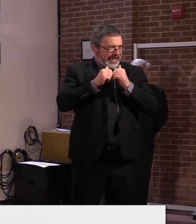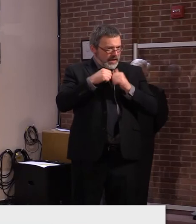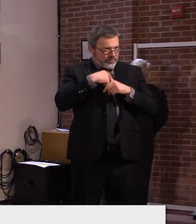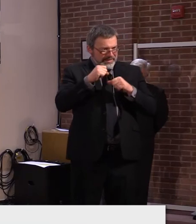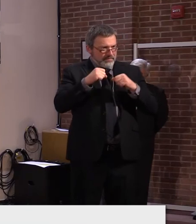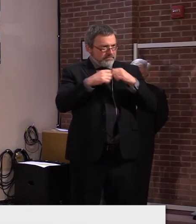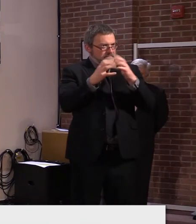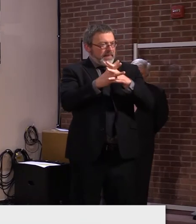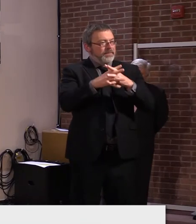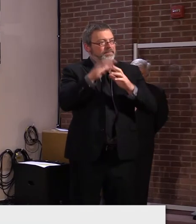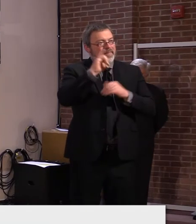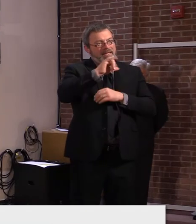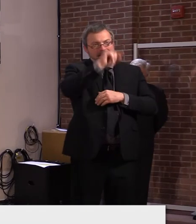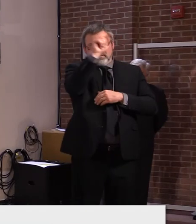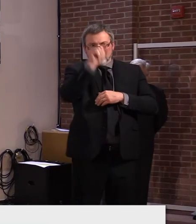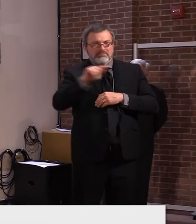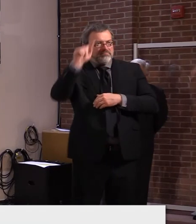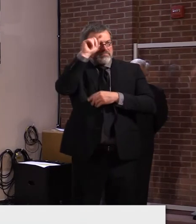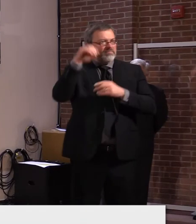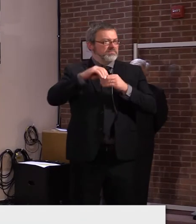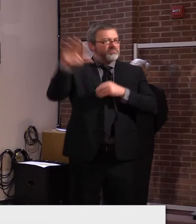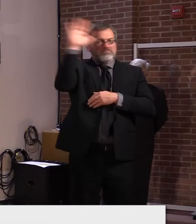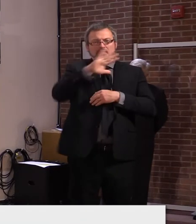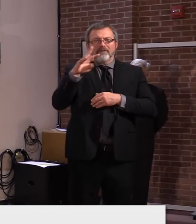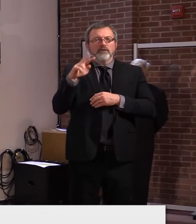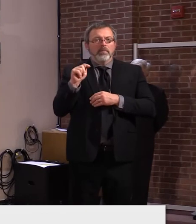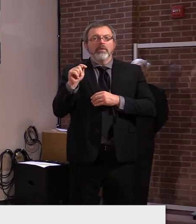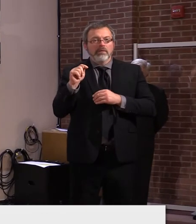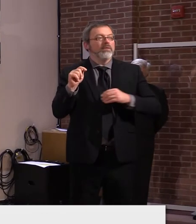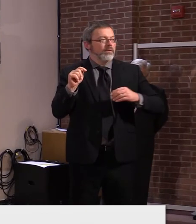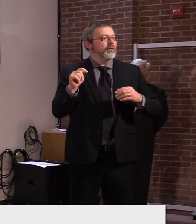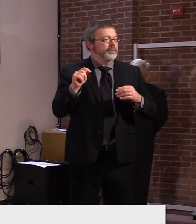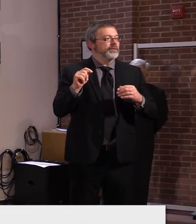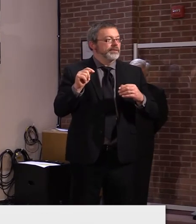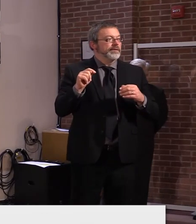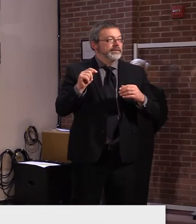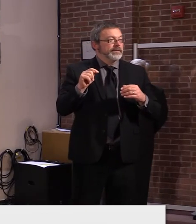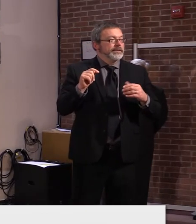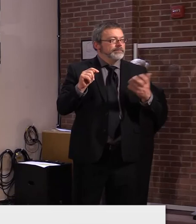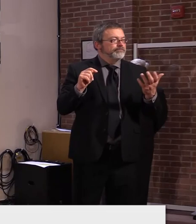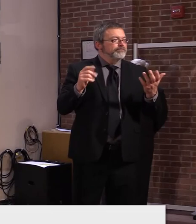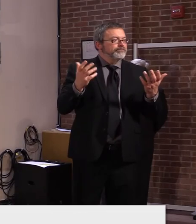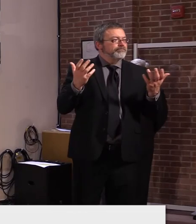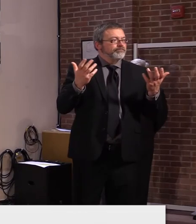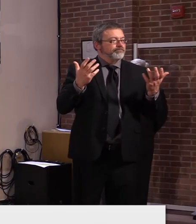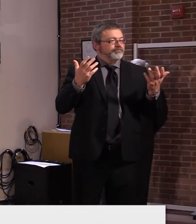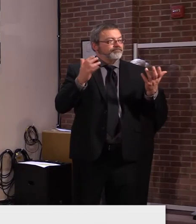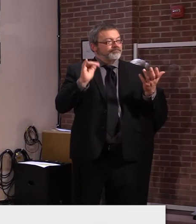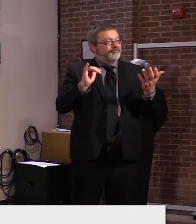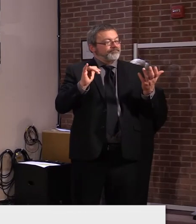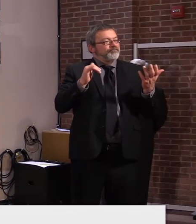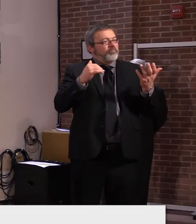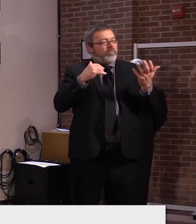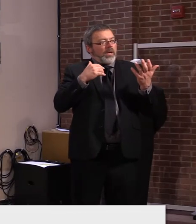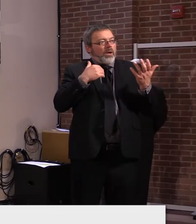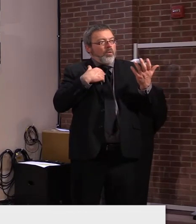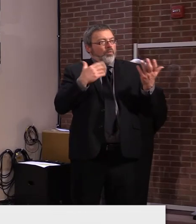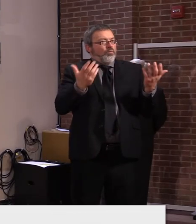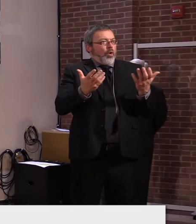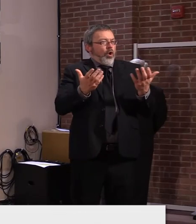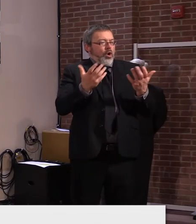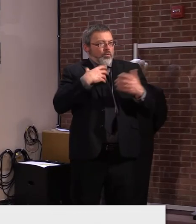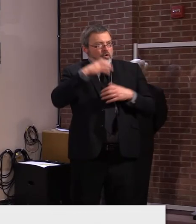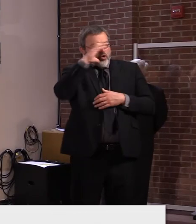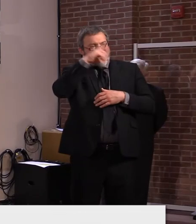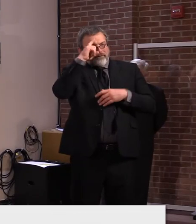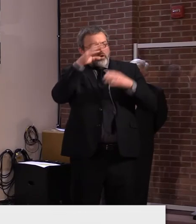closed, so we'll be hiring someone to do that inventory just to provide some baseline information and the condition of our buildings and the age of certain